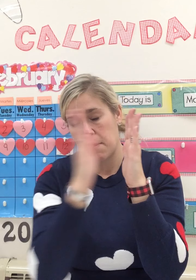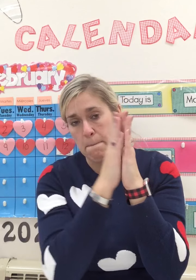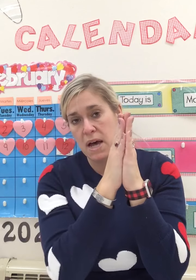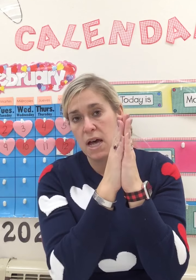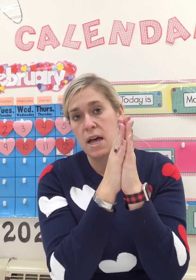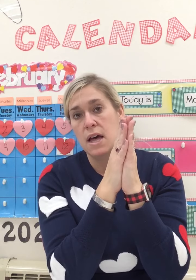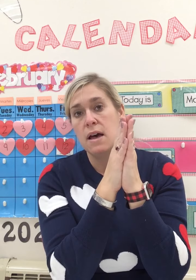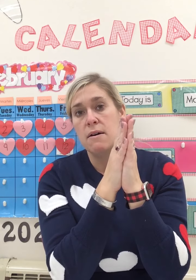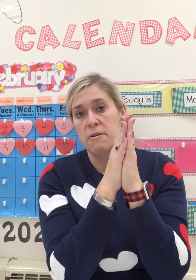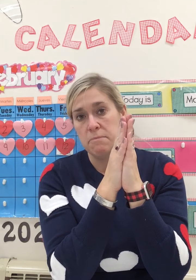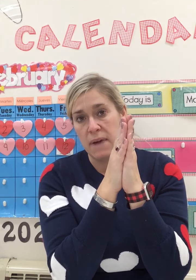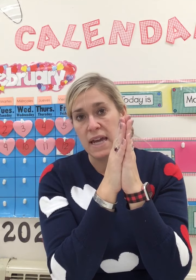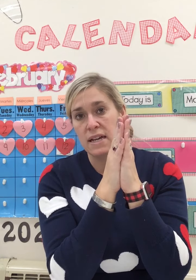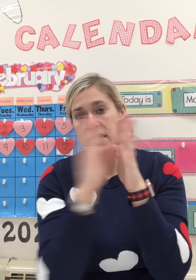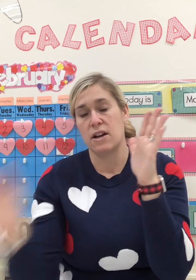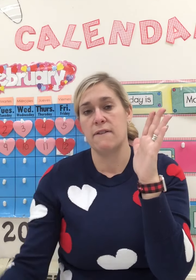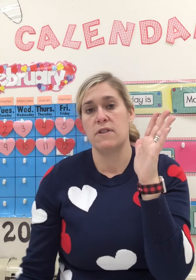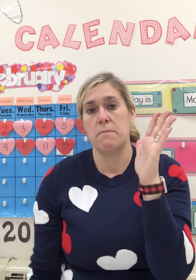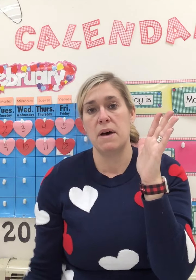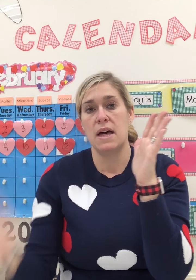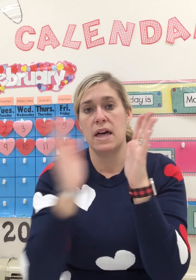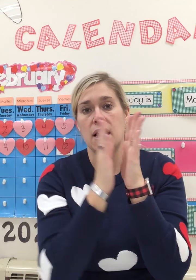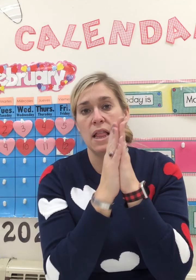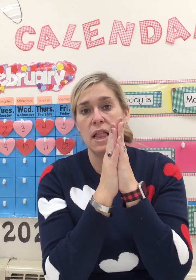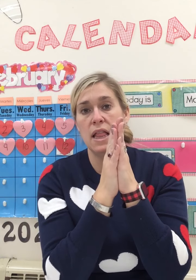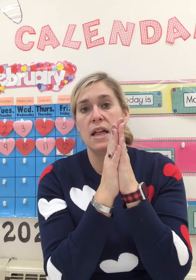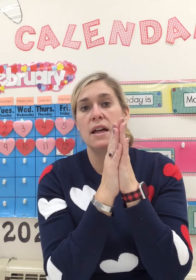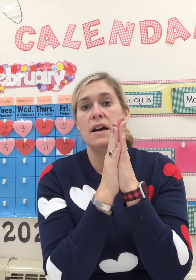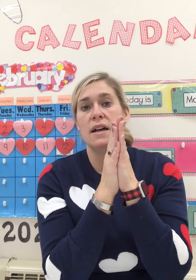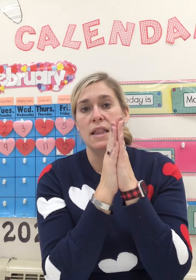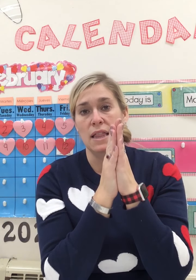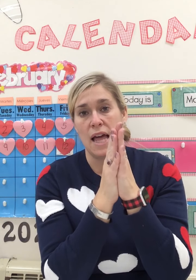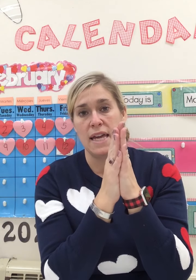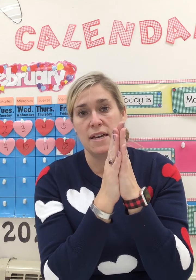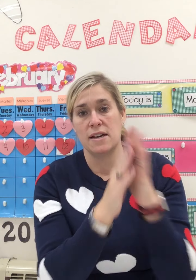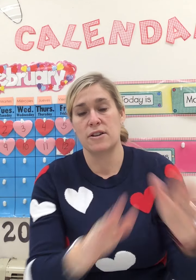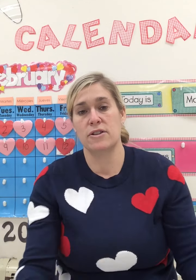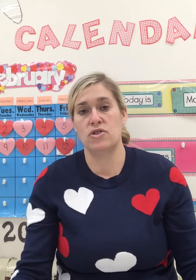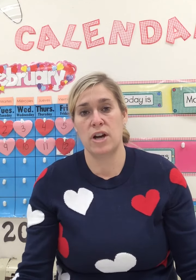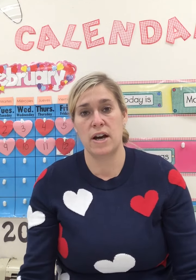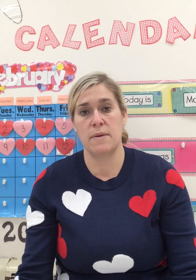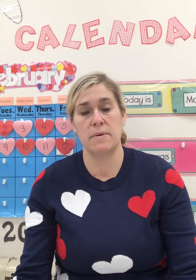m. Mike. Take off the m at a l. Like. Good job.